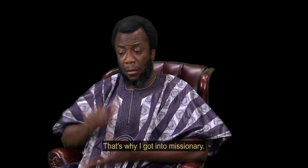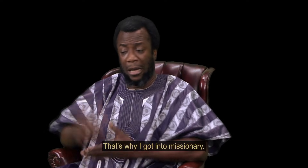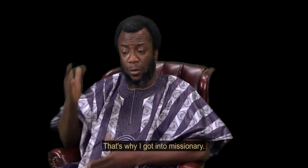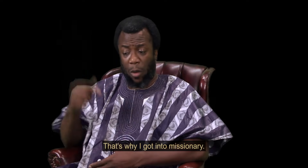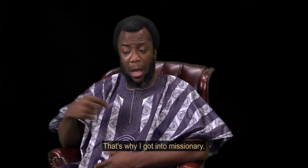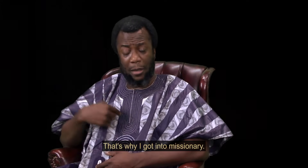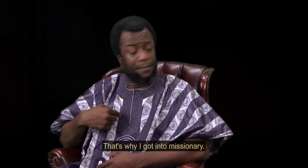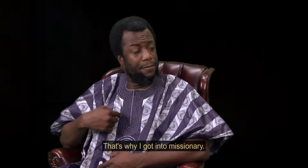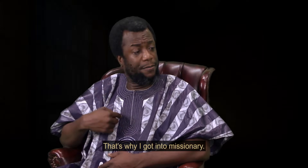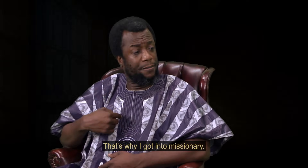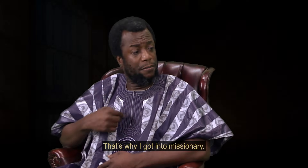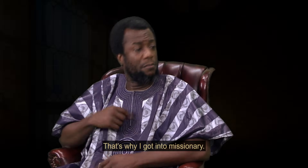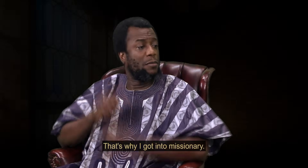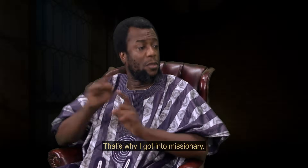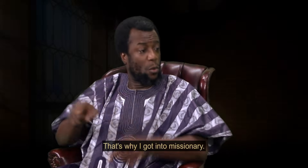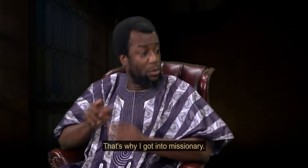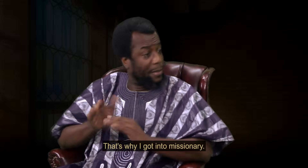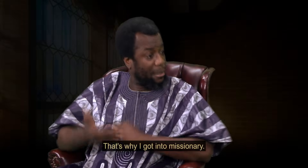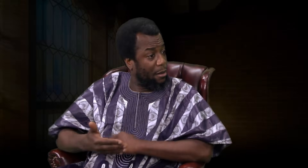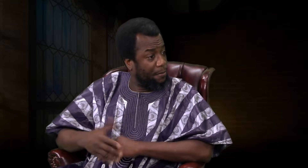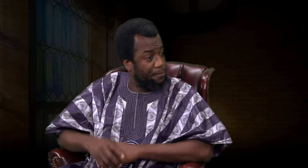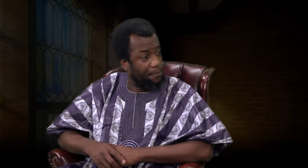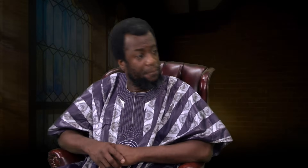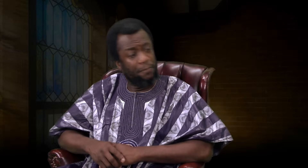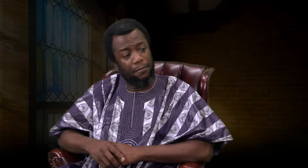That's why I got into missionary.